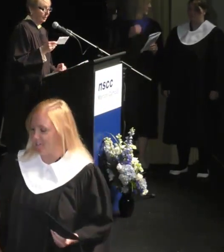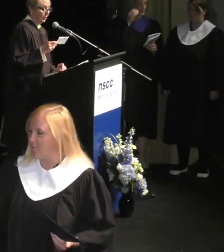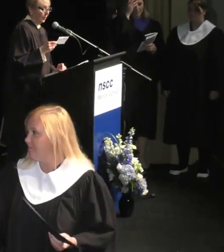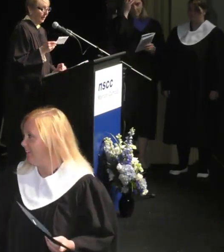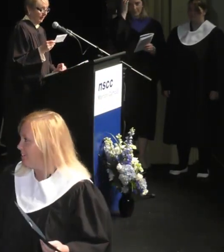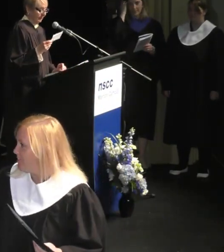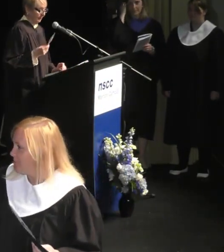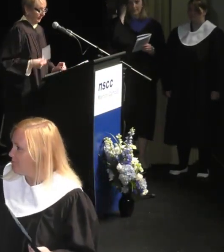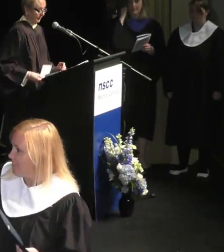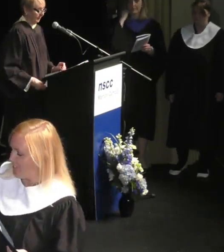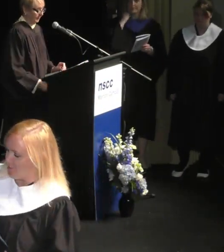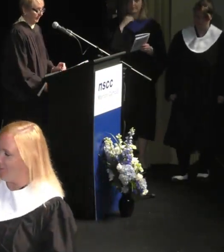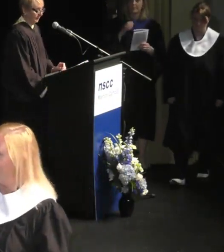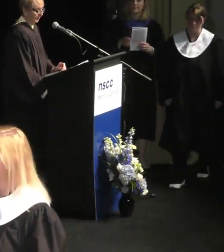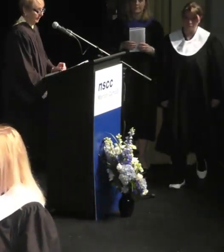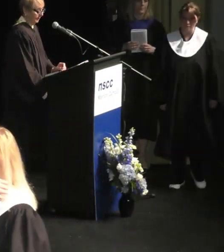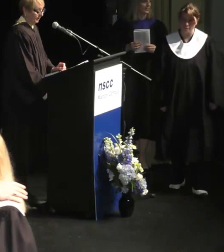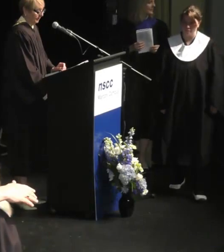Tiffany McGuigan.